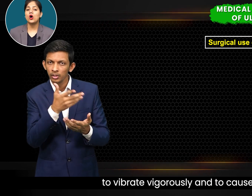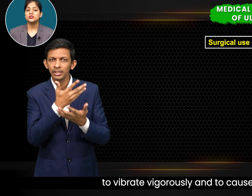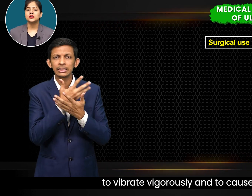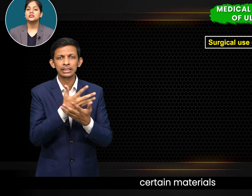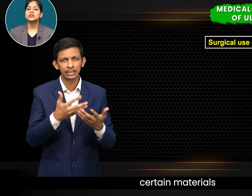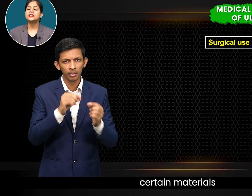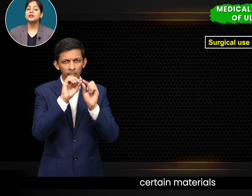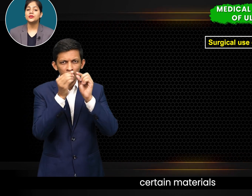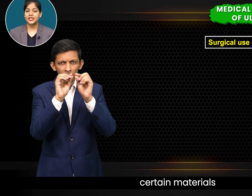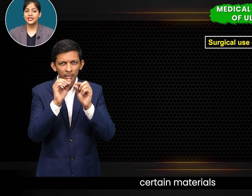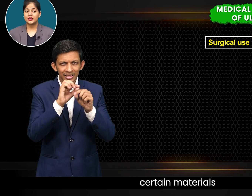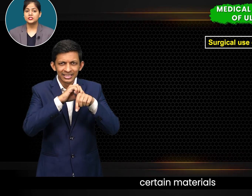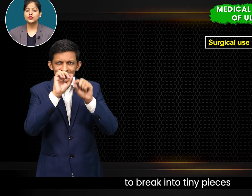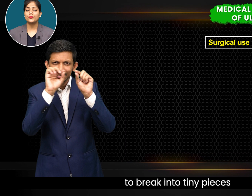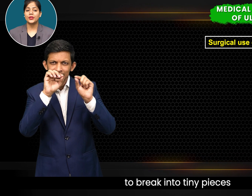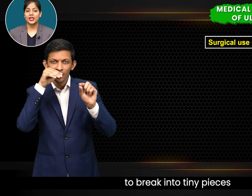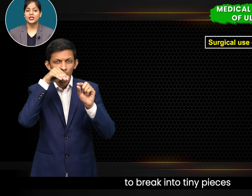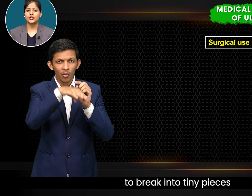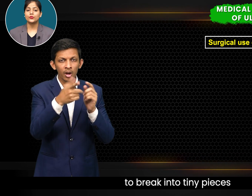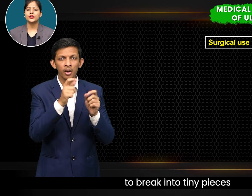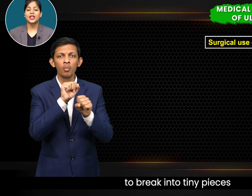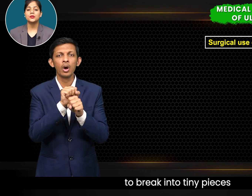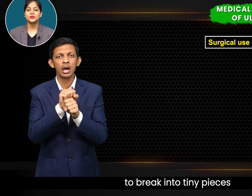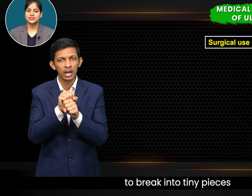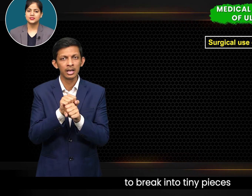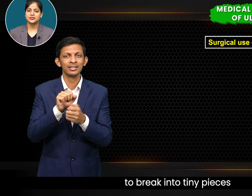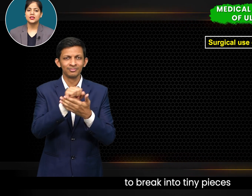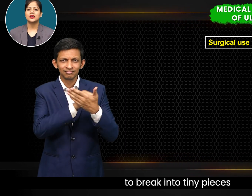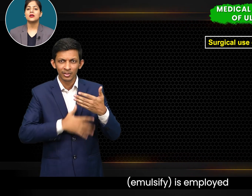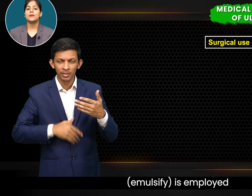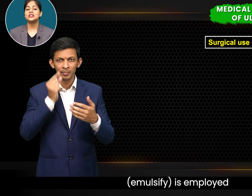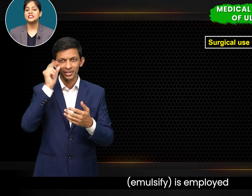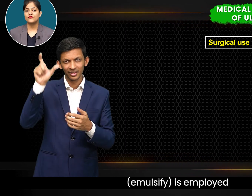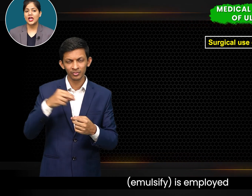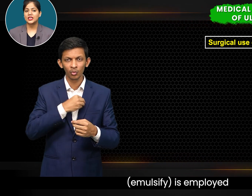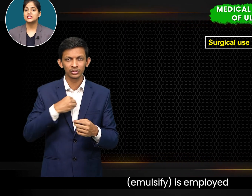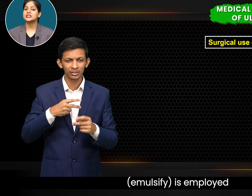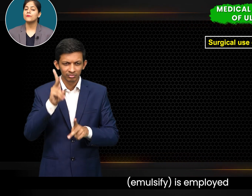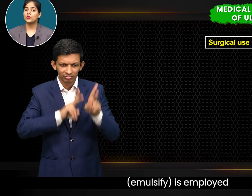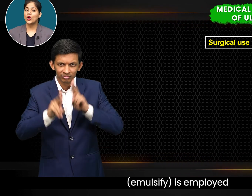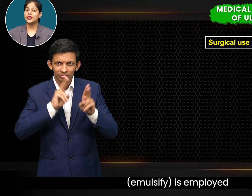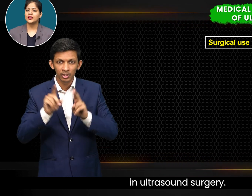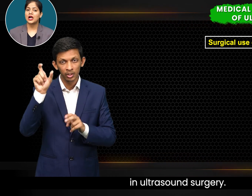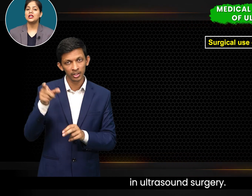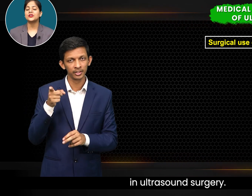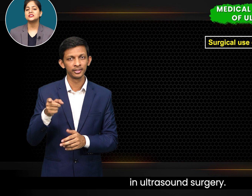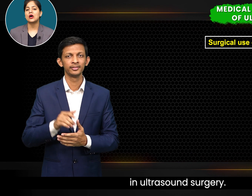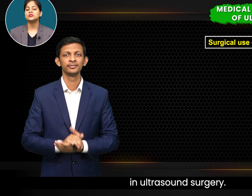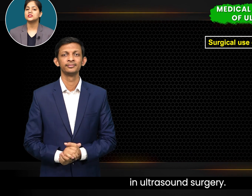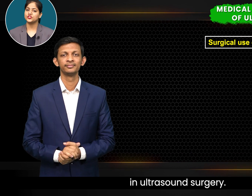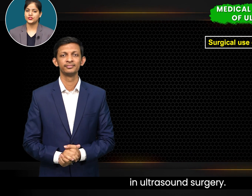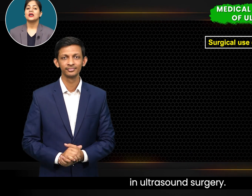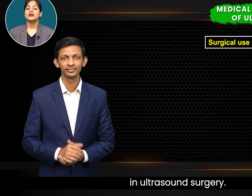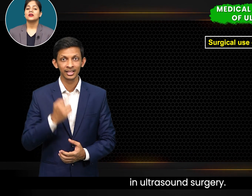to cause certain materials to break into tiny pieces, emulsify, is employed in